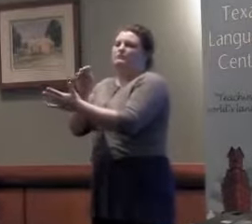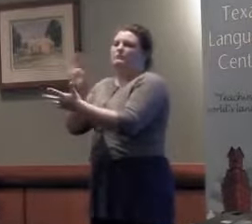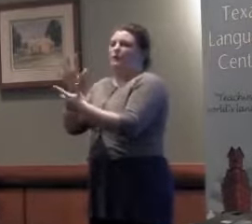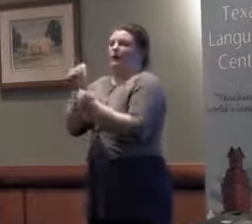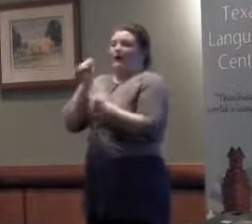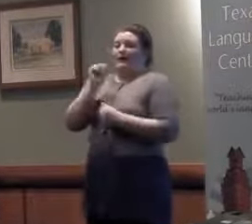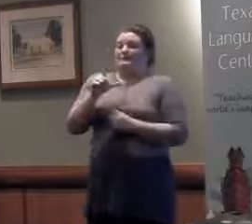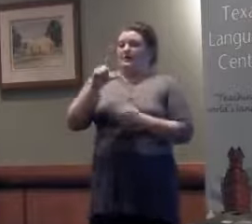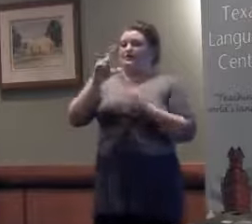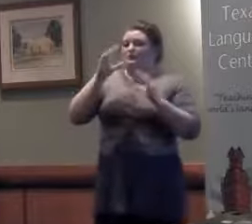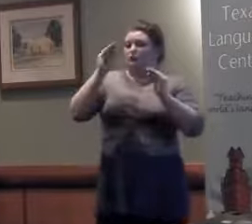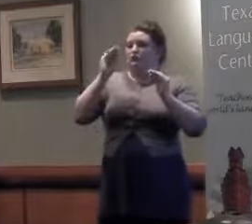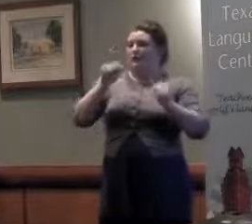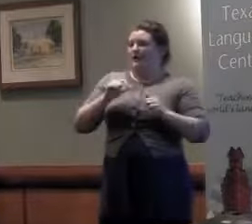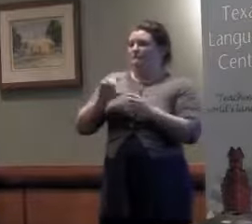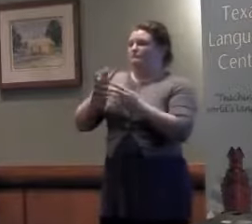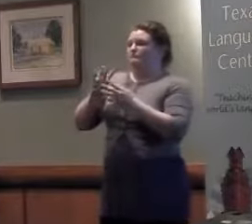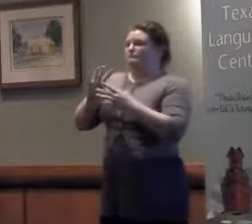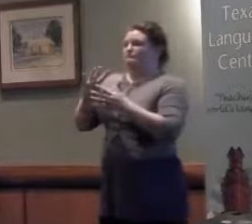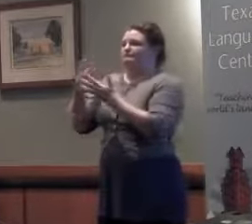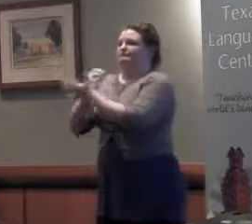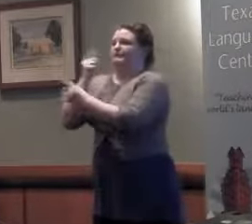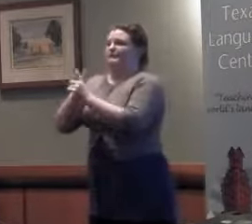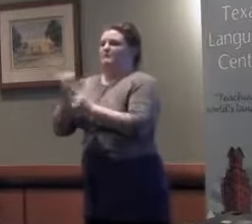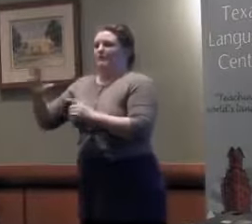ASL instruction can learn about that as well.